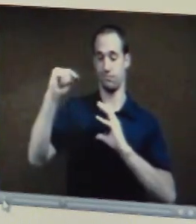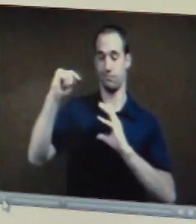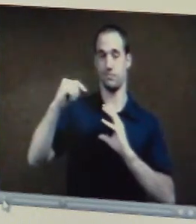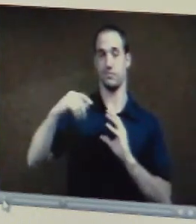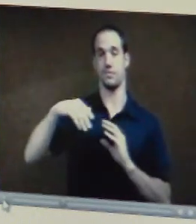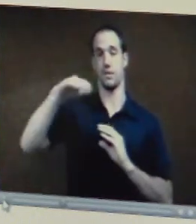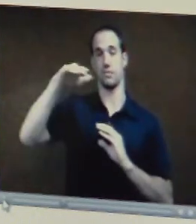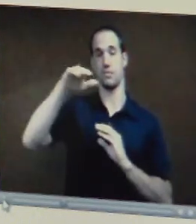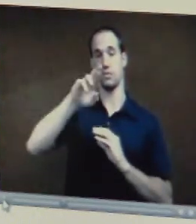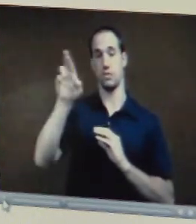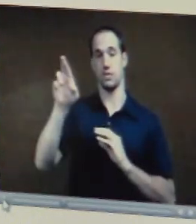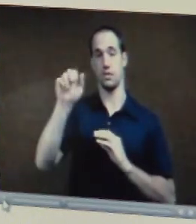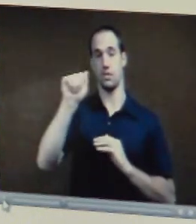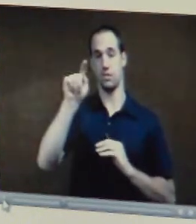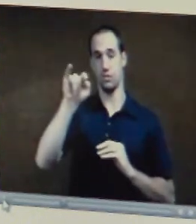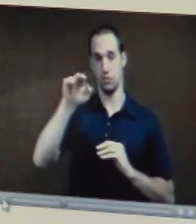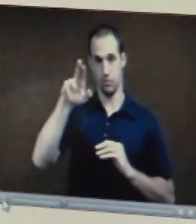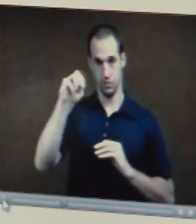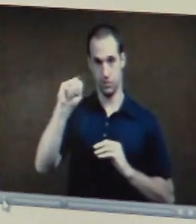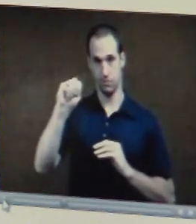body